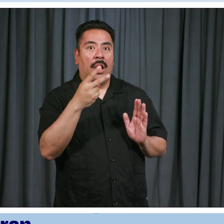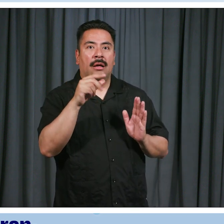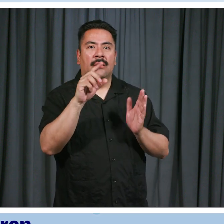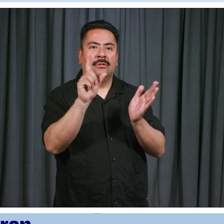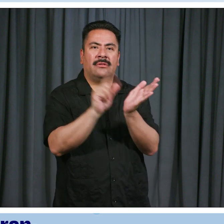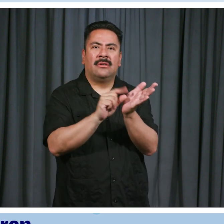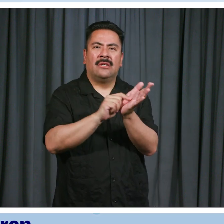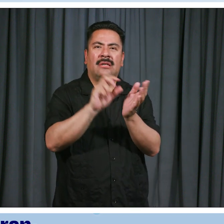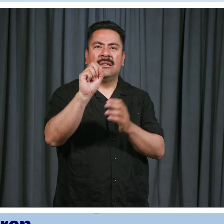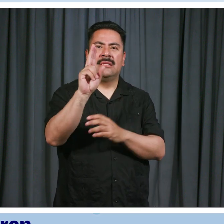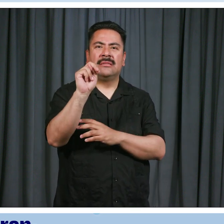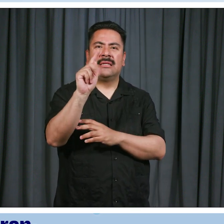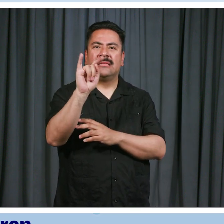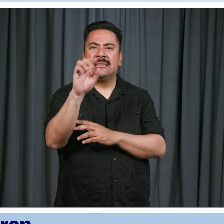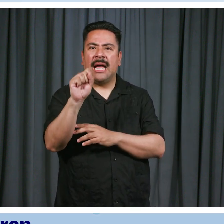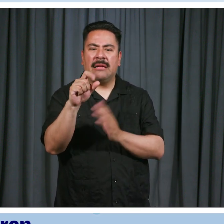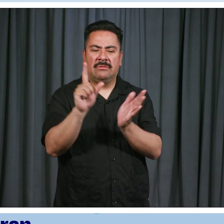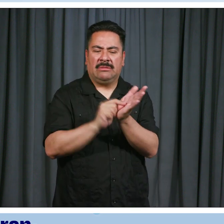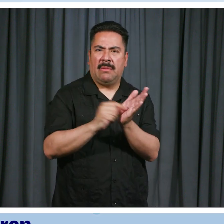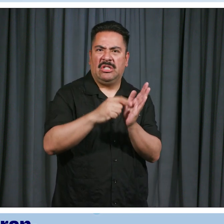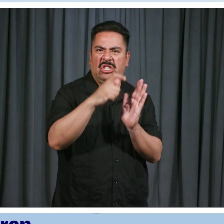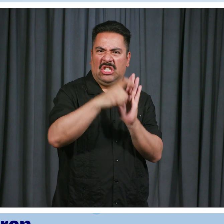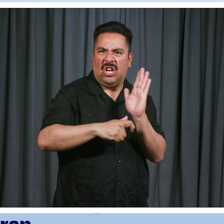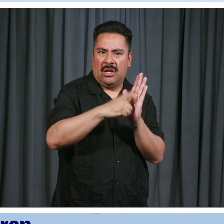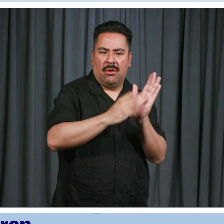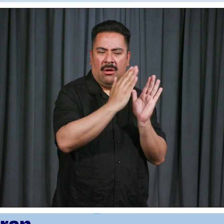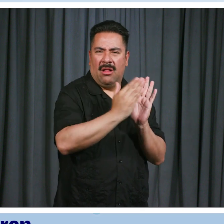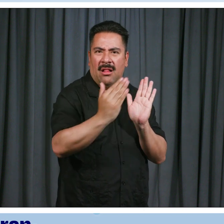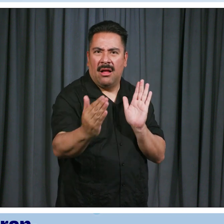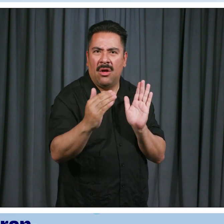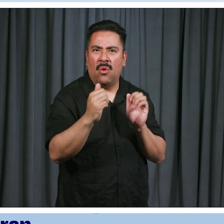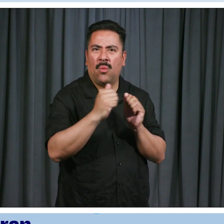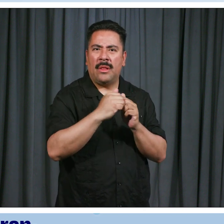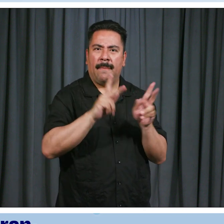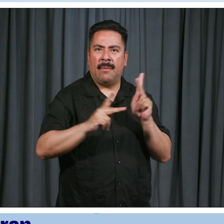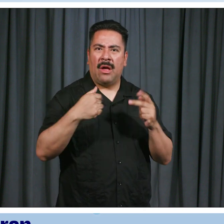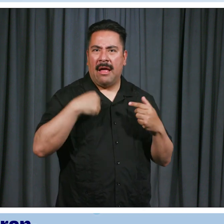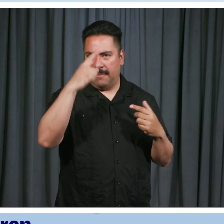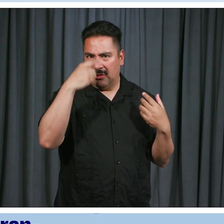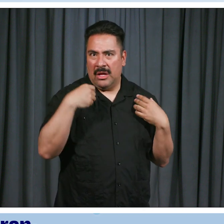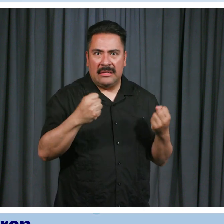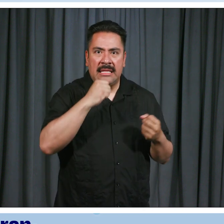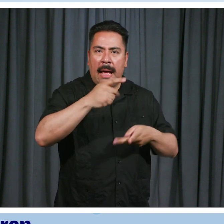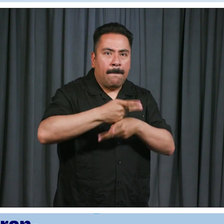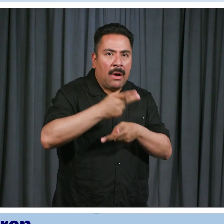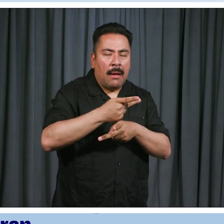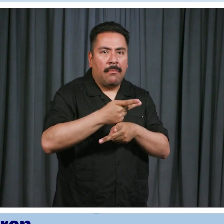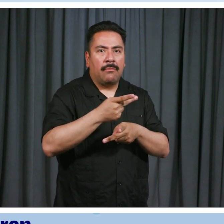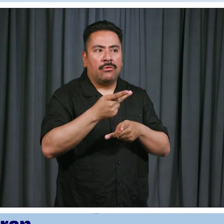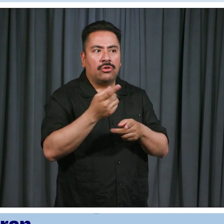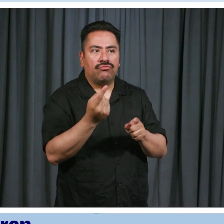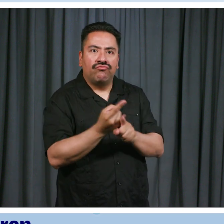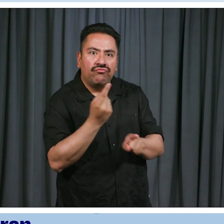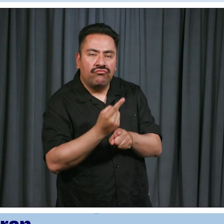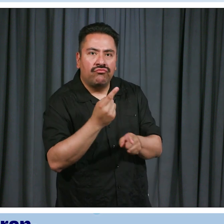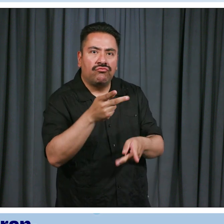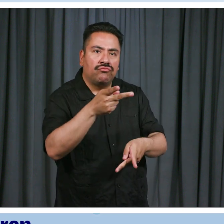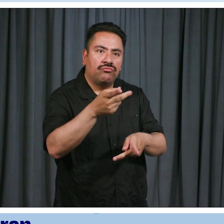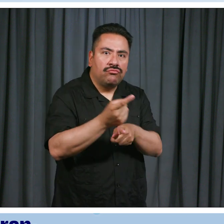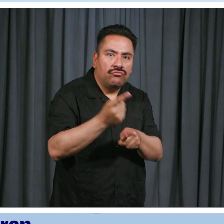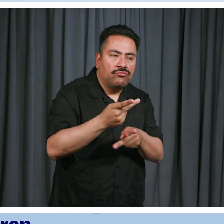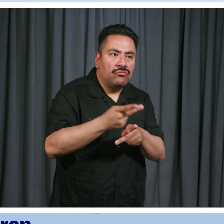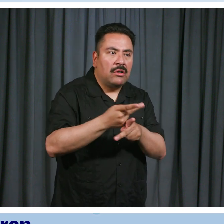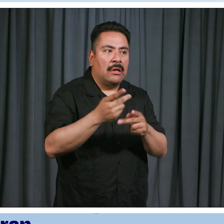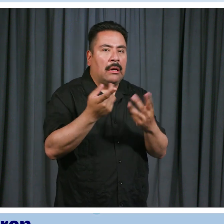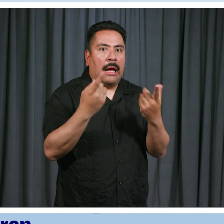with serious mental illness and not getting proper care, and as a result ending up committing violent crimes, cycling through